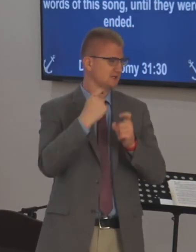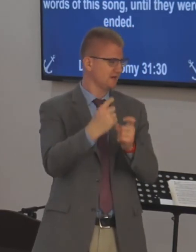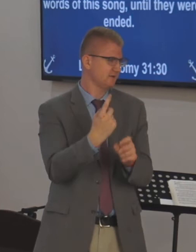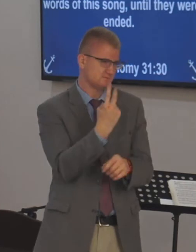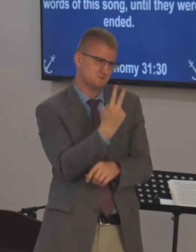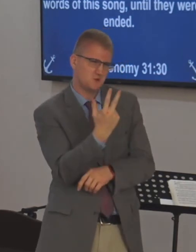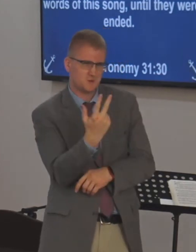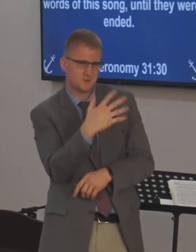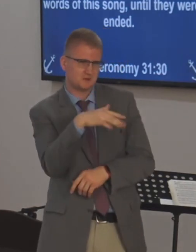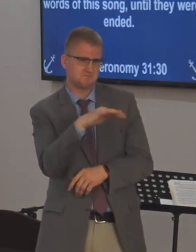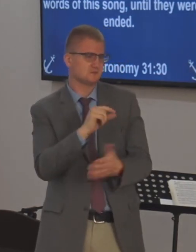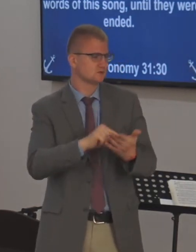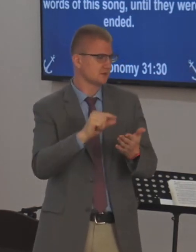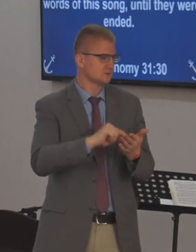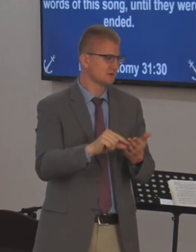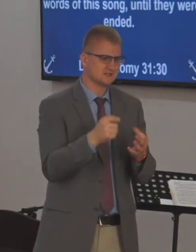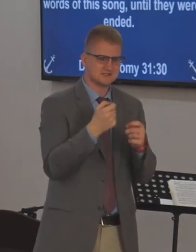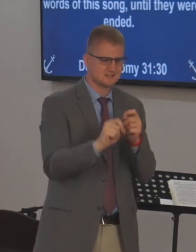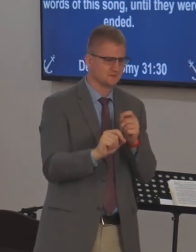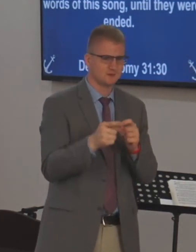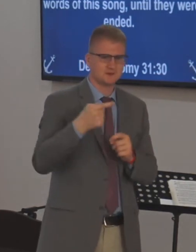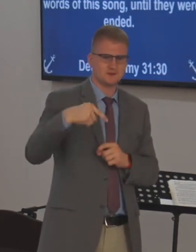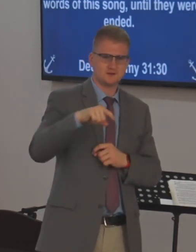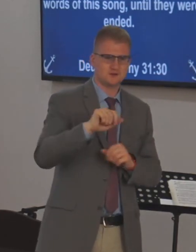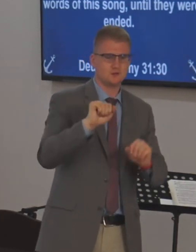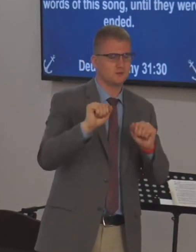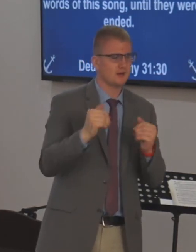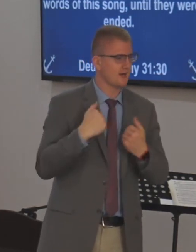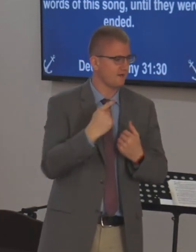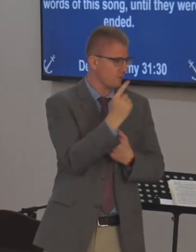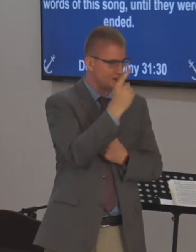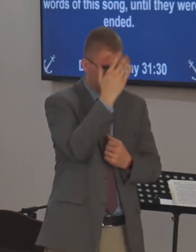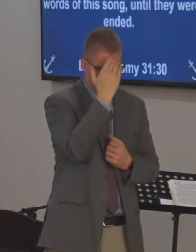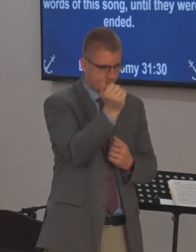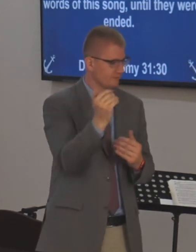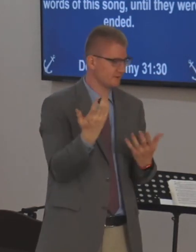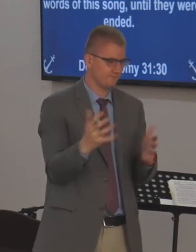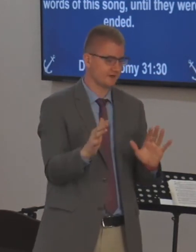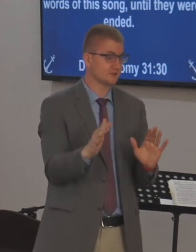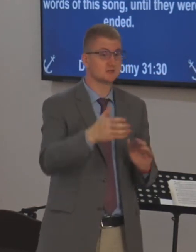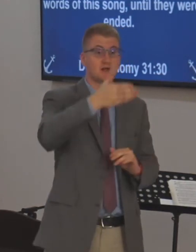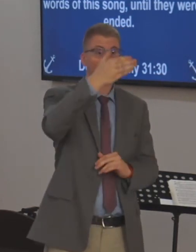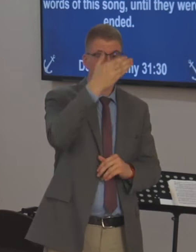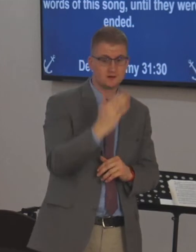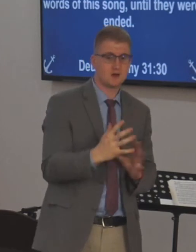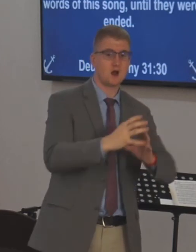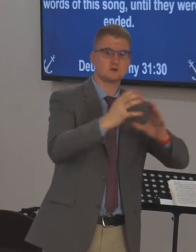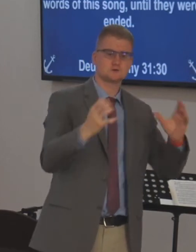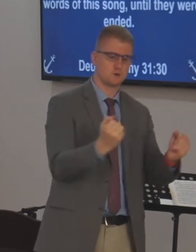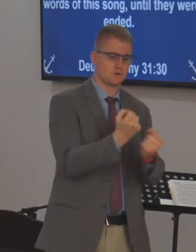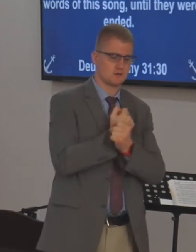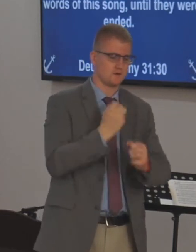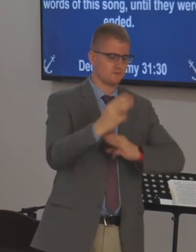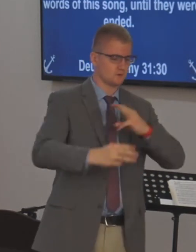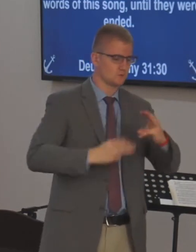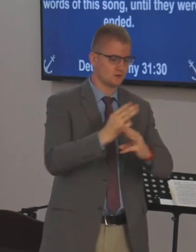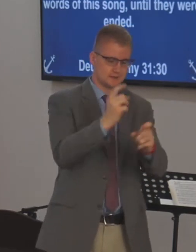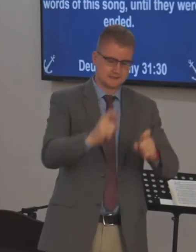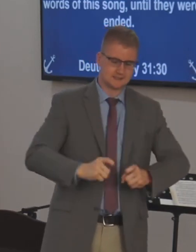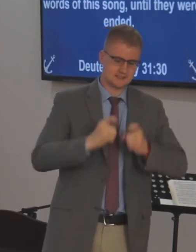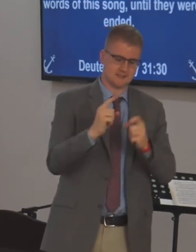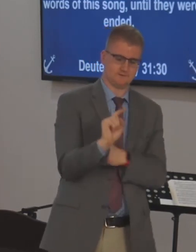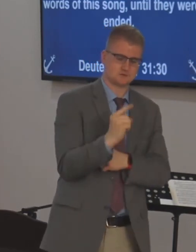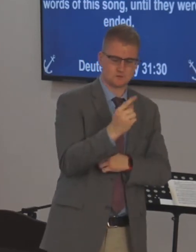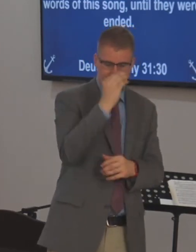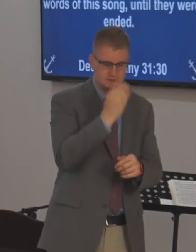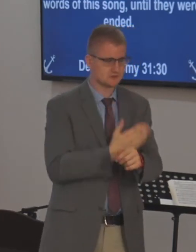scriptures. This is simple. You've got one memorized already. God so loved the world that he gave his only begotten son that whosoever believeth